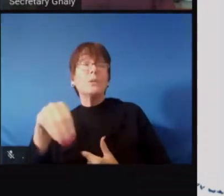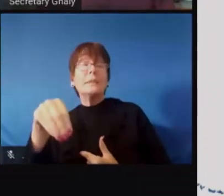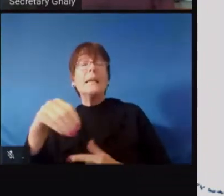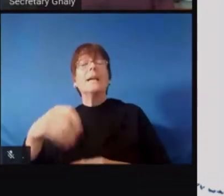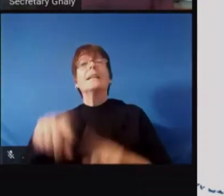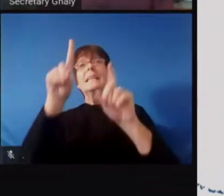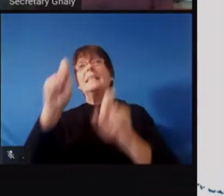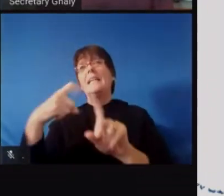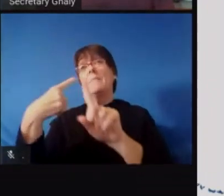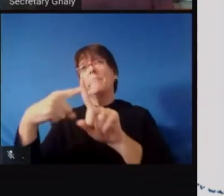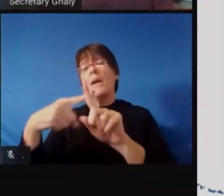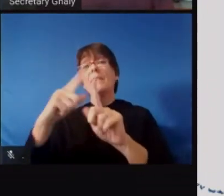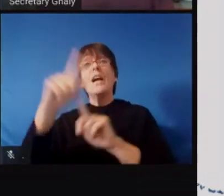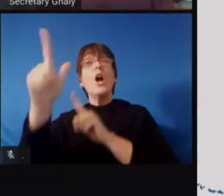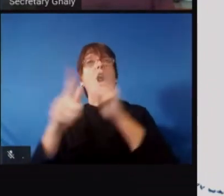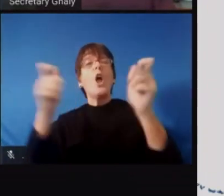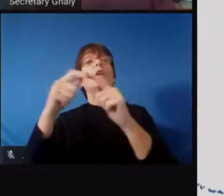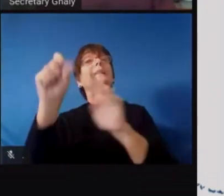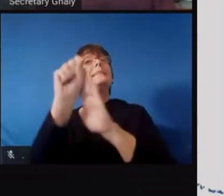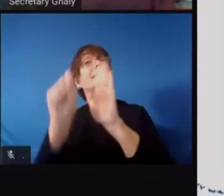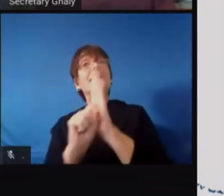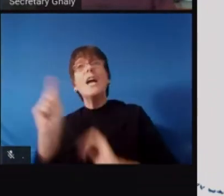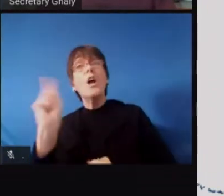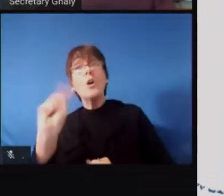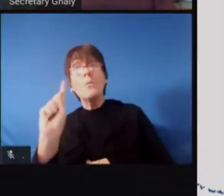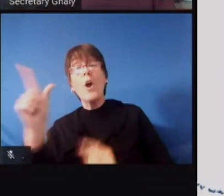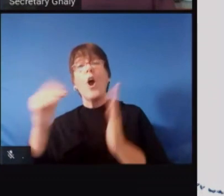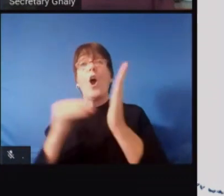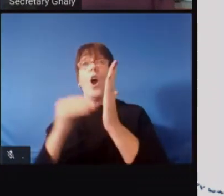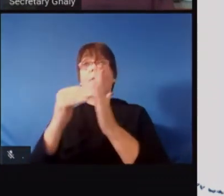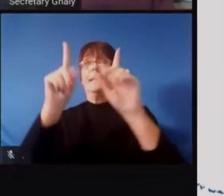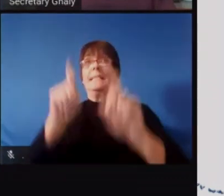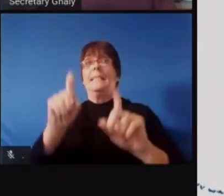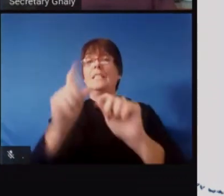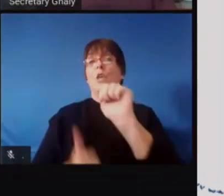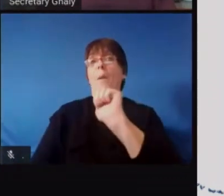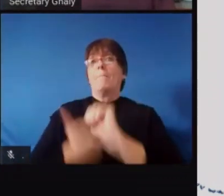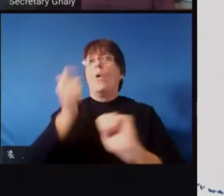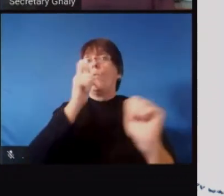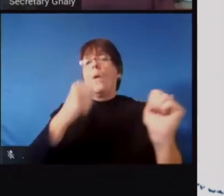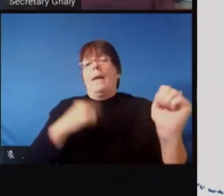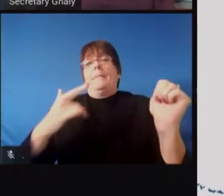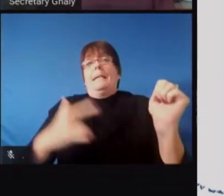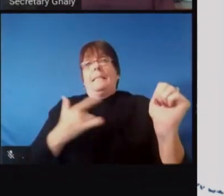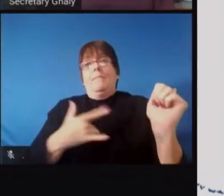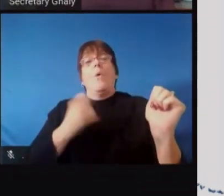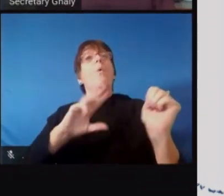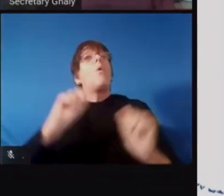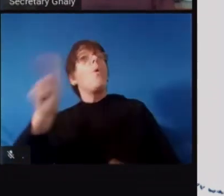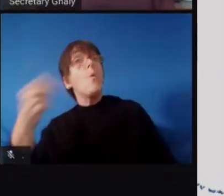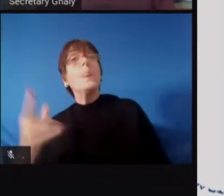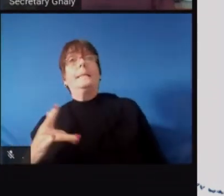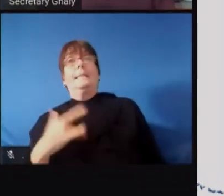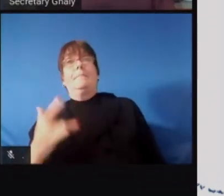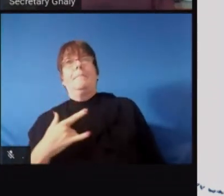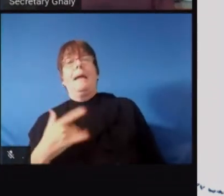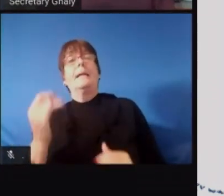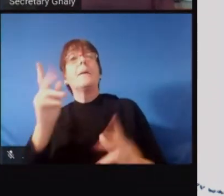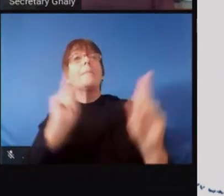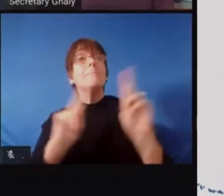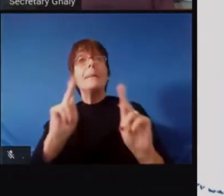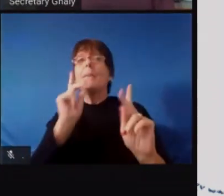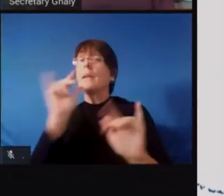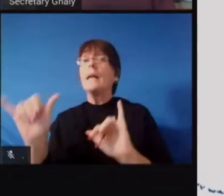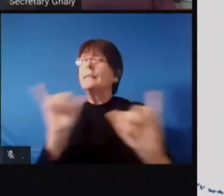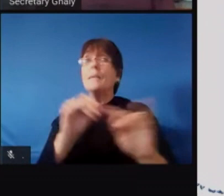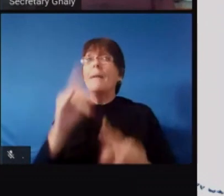positivity, largely in states where they're often testing the most symptomatic or only symptomatic individuals. Unlike in